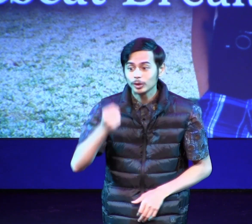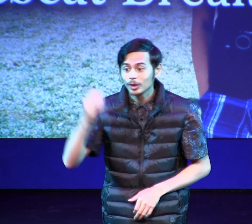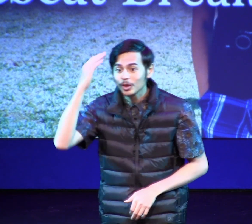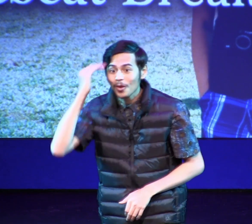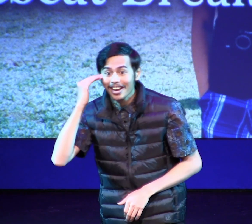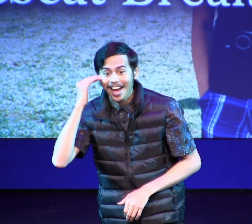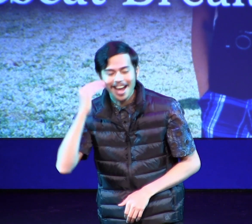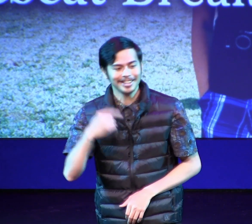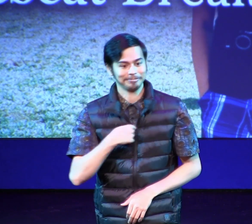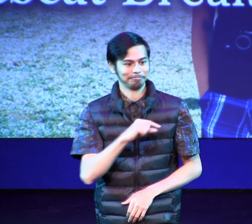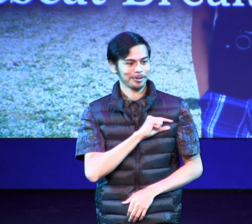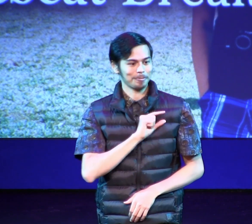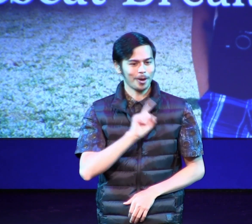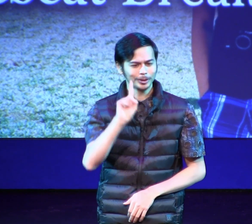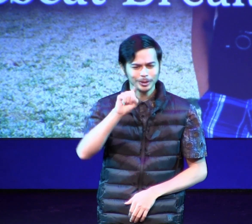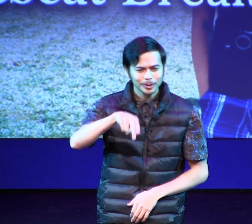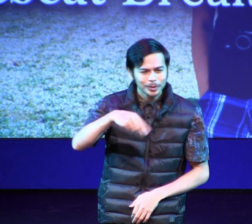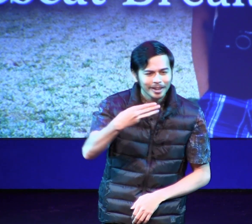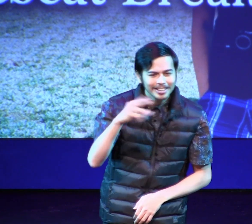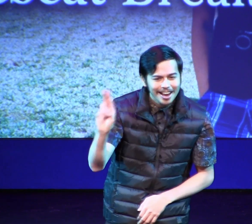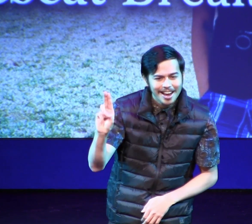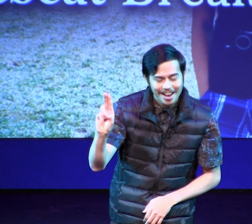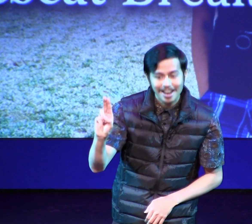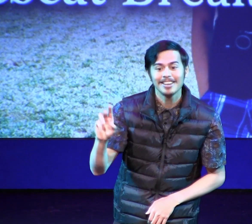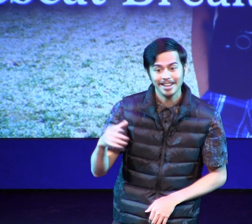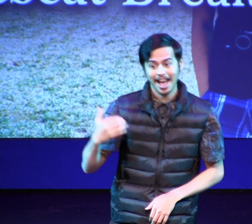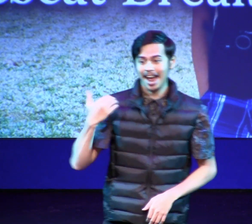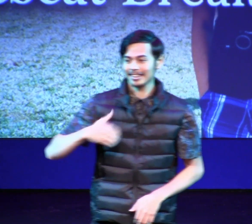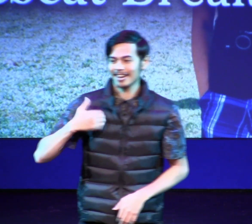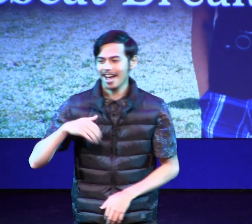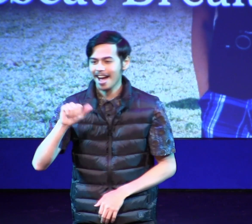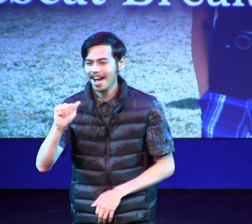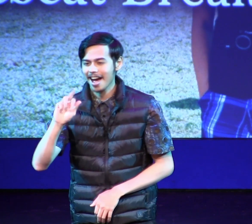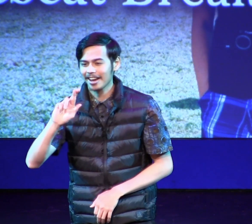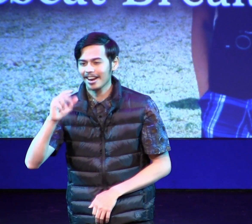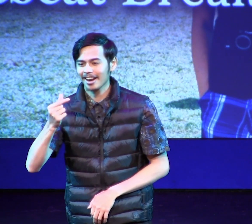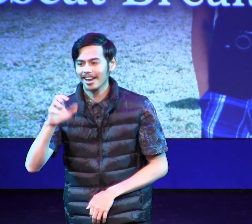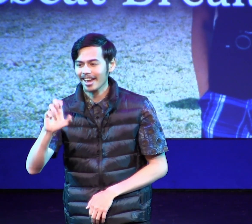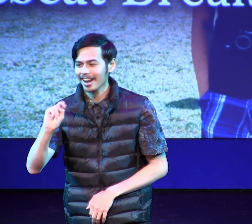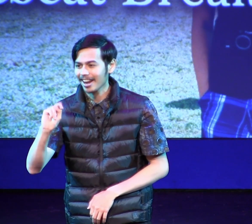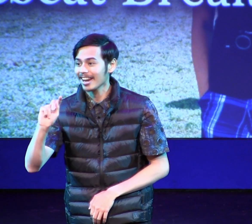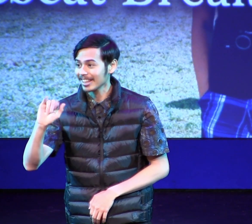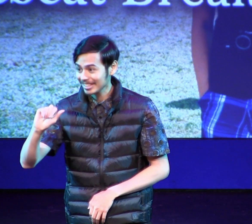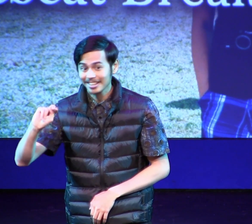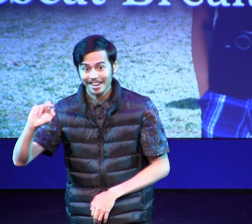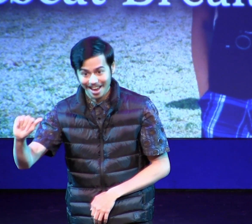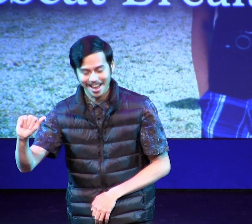myself. In Korean Sign Language, this is how I introduce myself. In Argentinian Sign